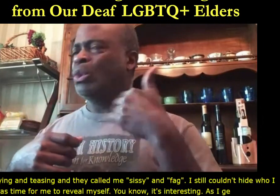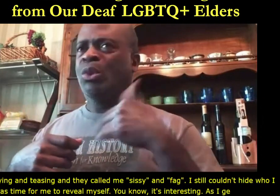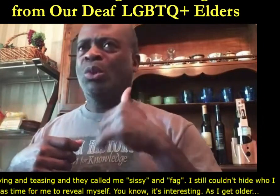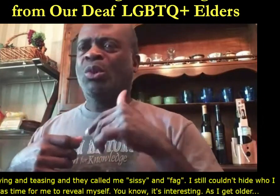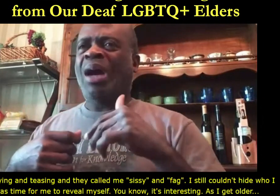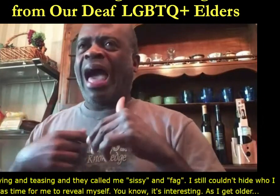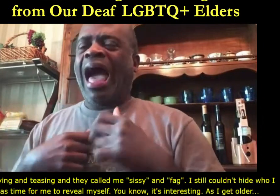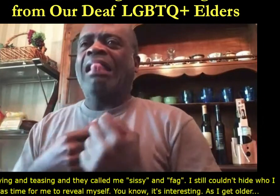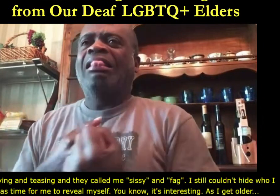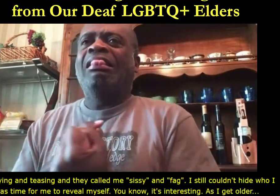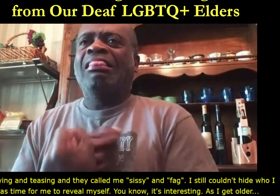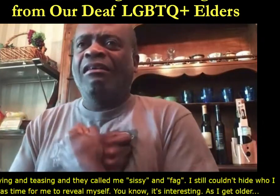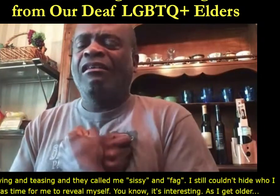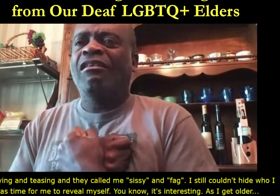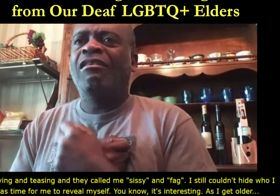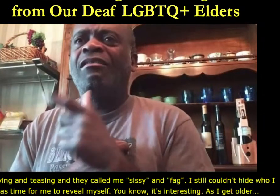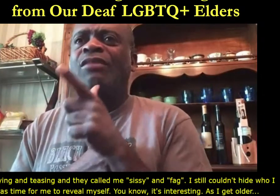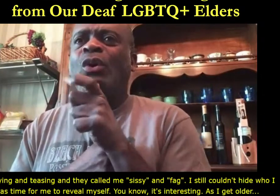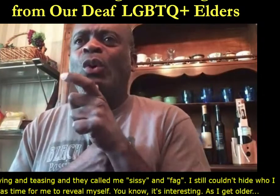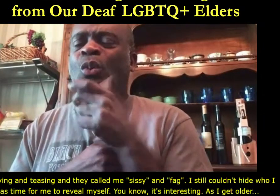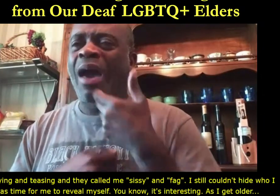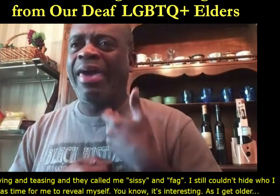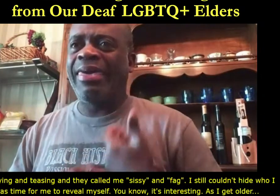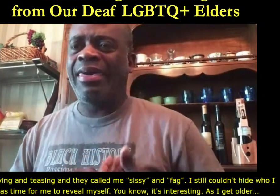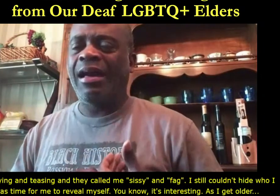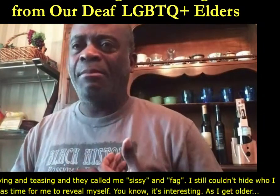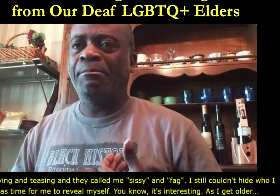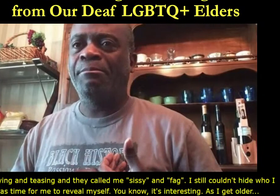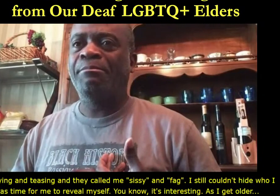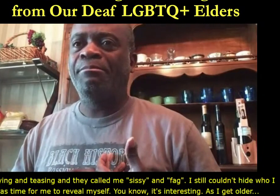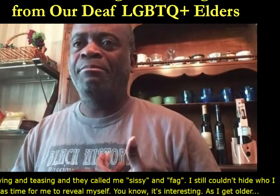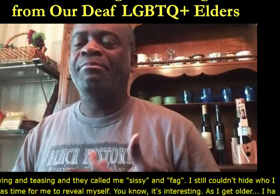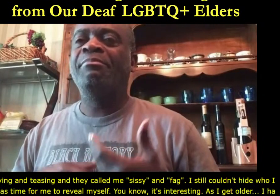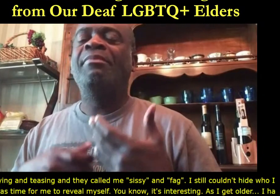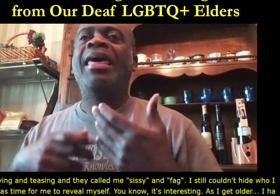i've realized i love who i am